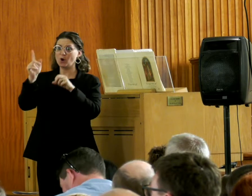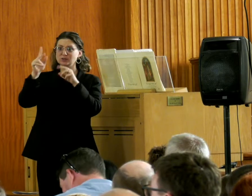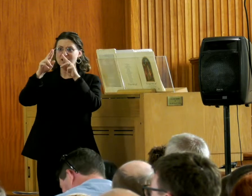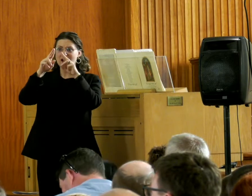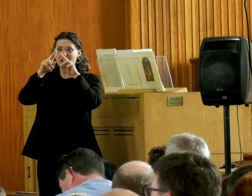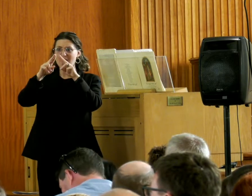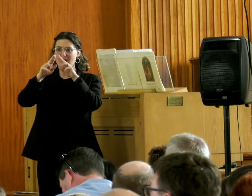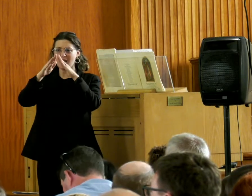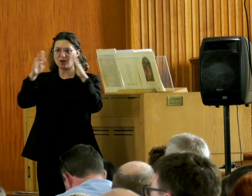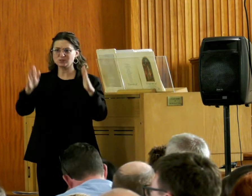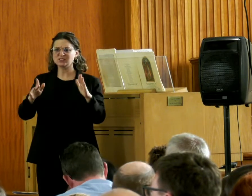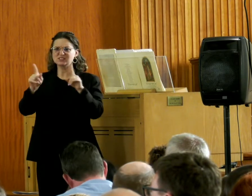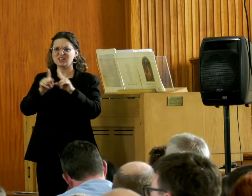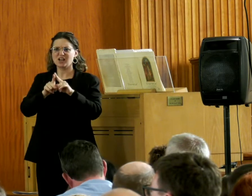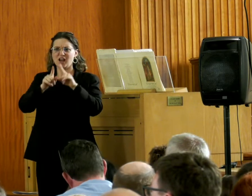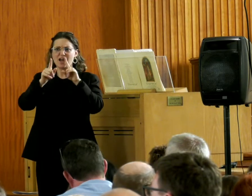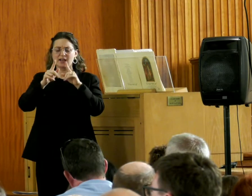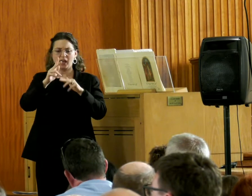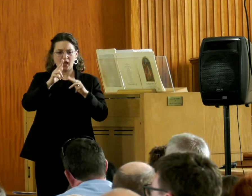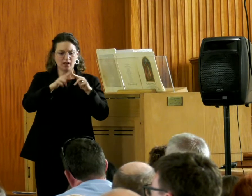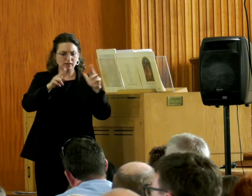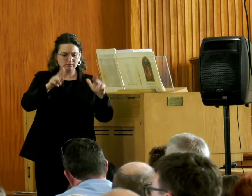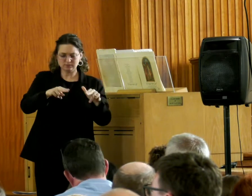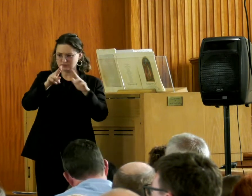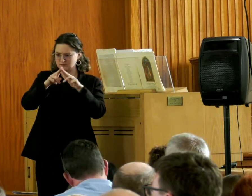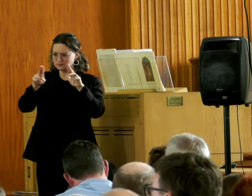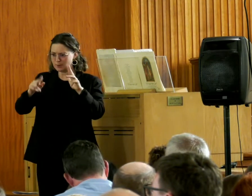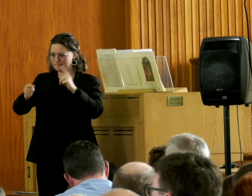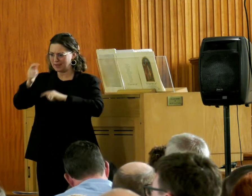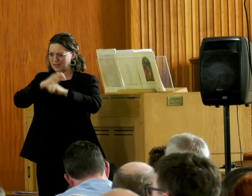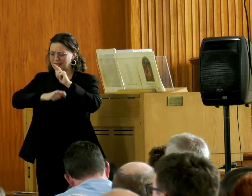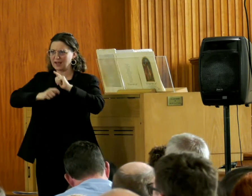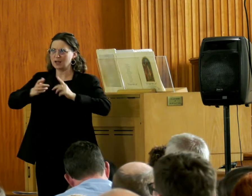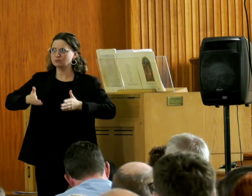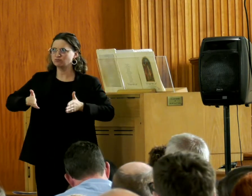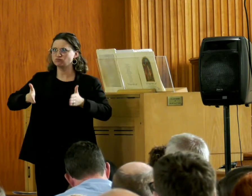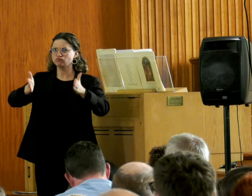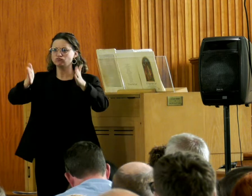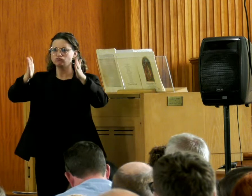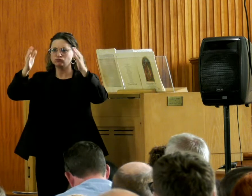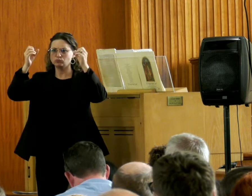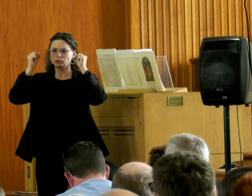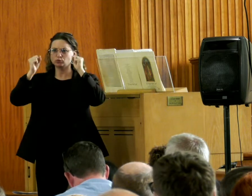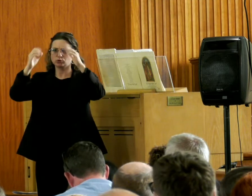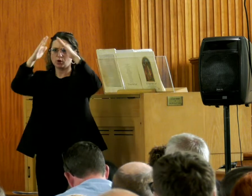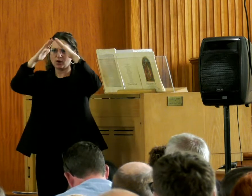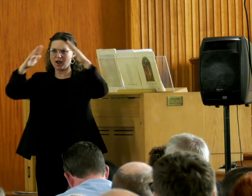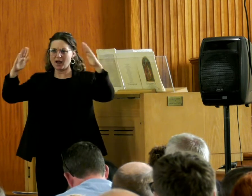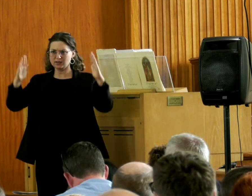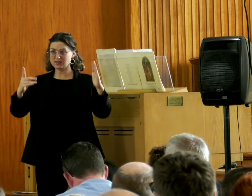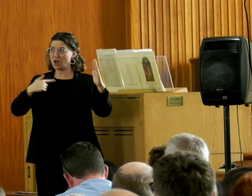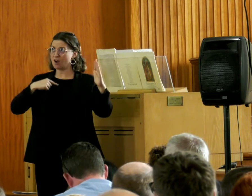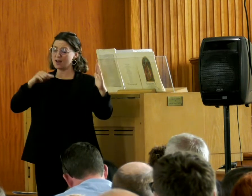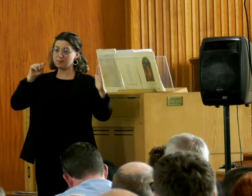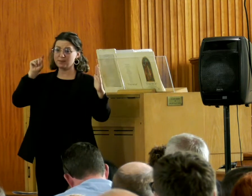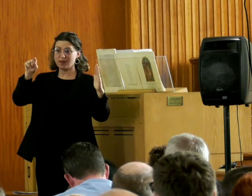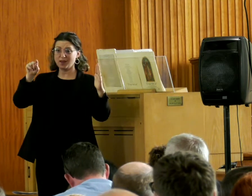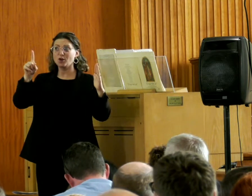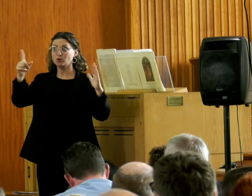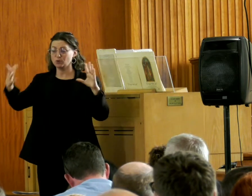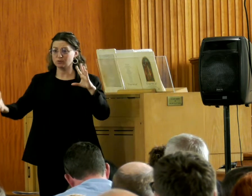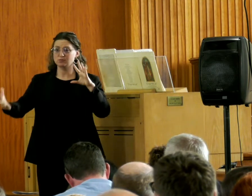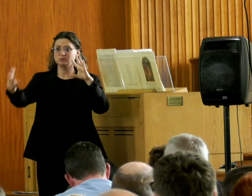places. I go to prepare a place for you, so that where I am, there you may be